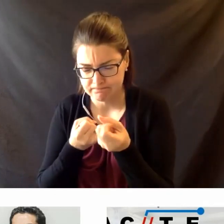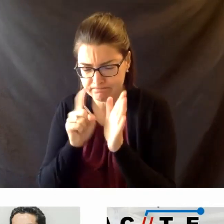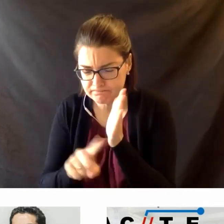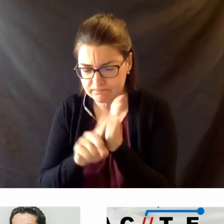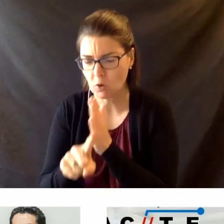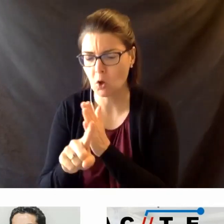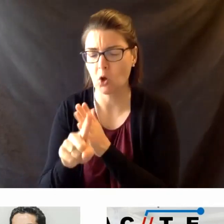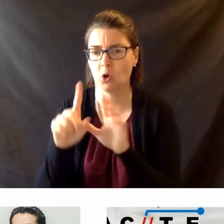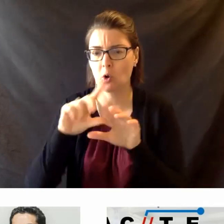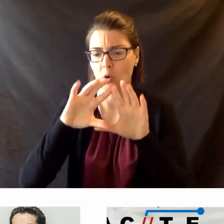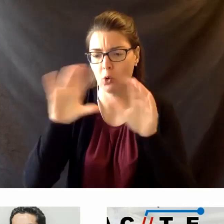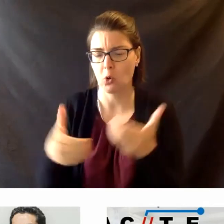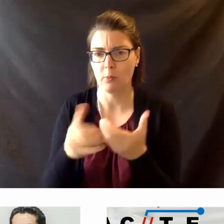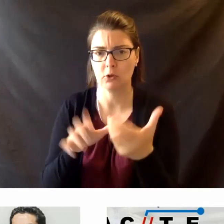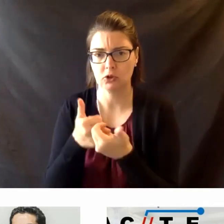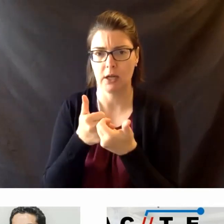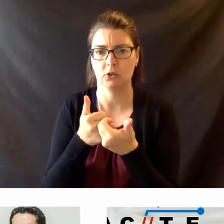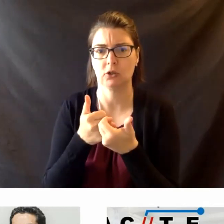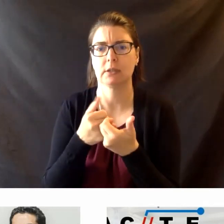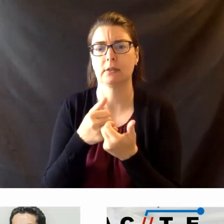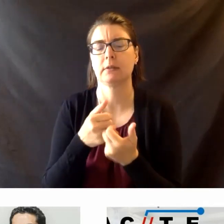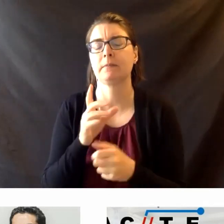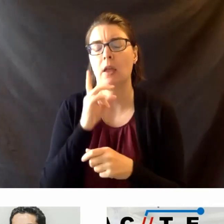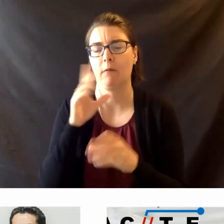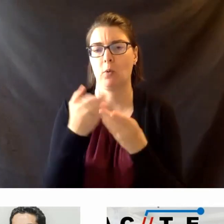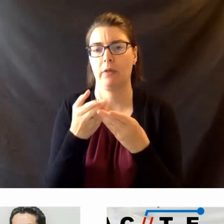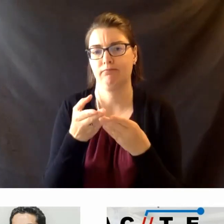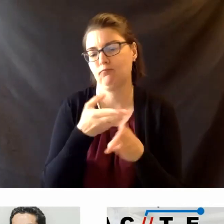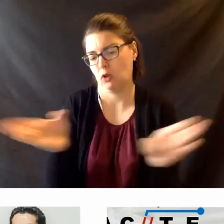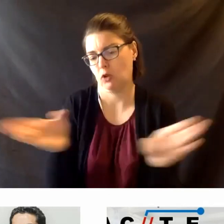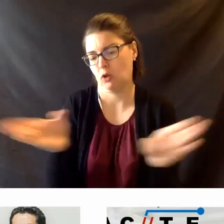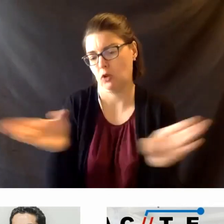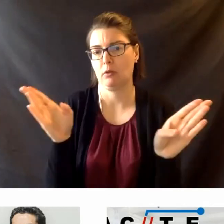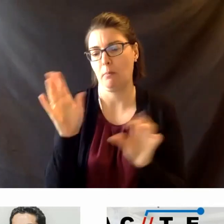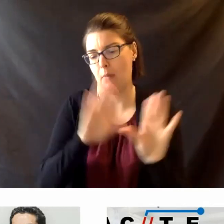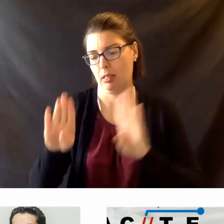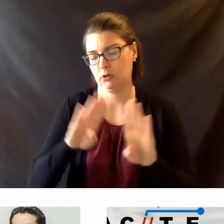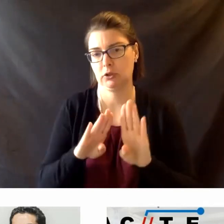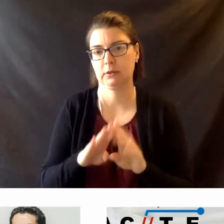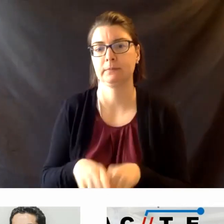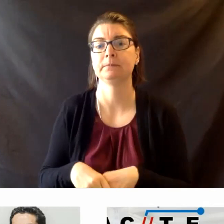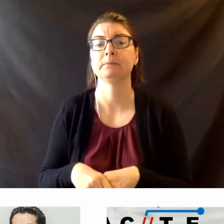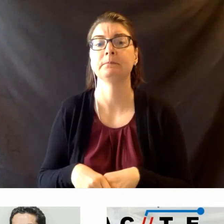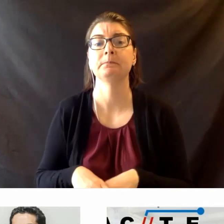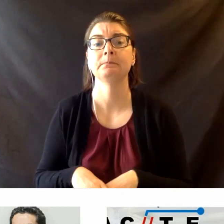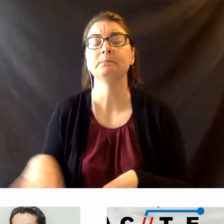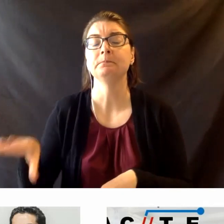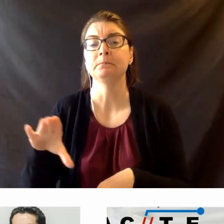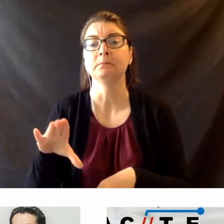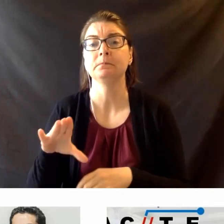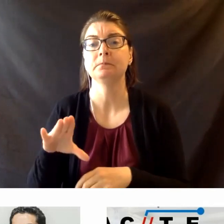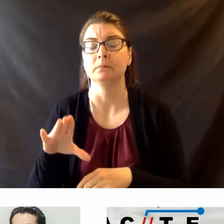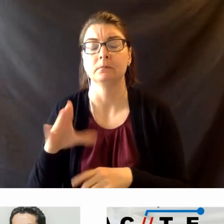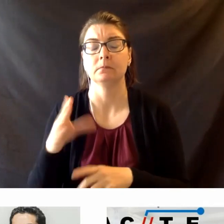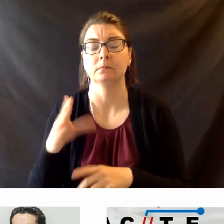safety sector and in the field of bioengineering. Puya's impact on his discipline is illustrated by his